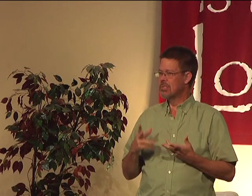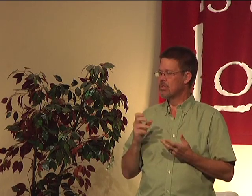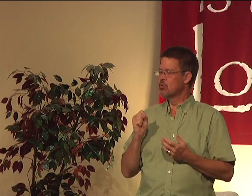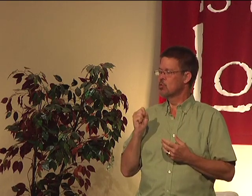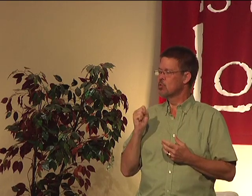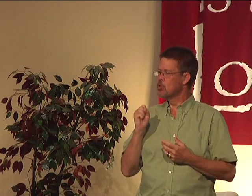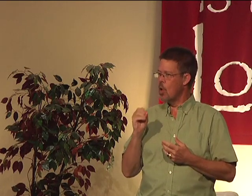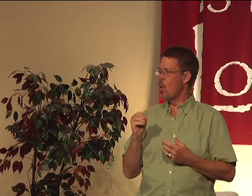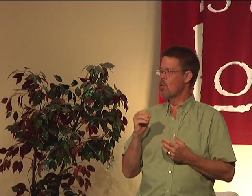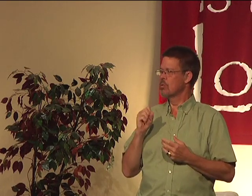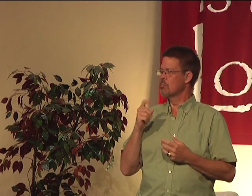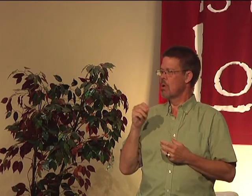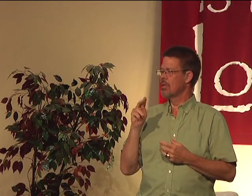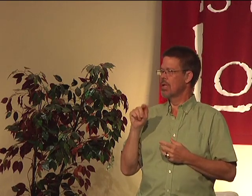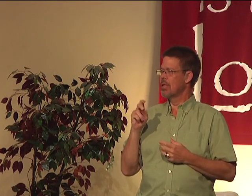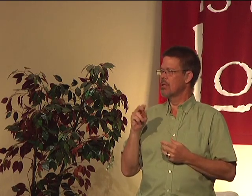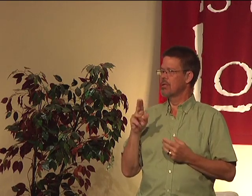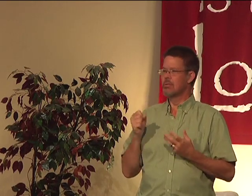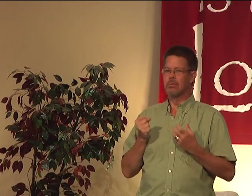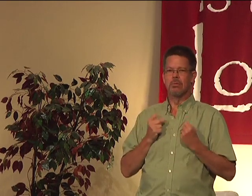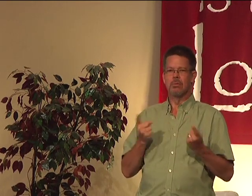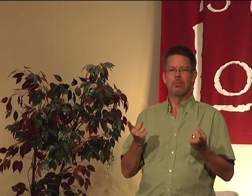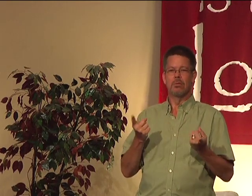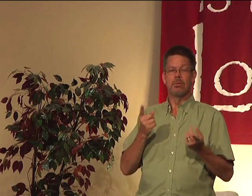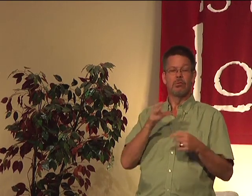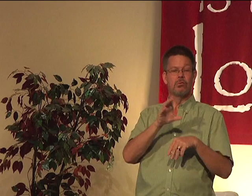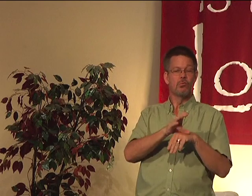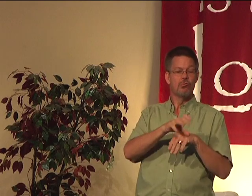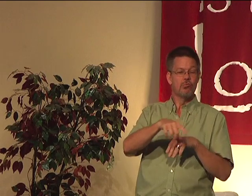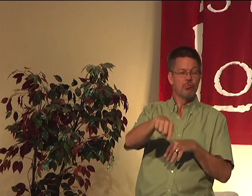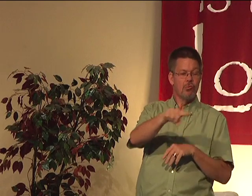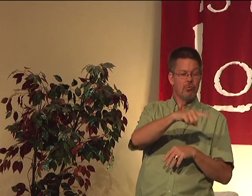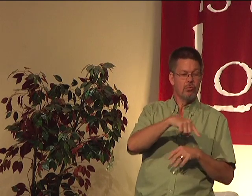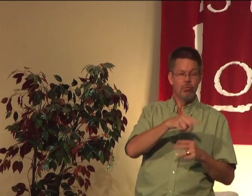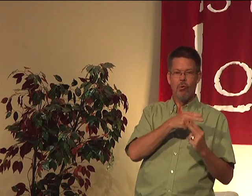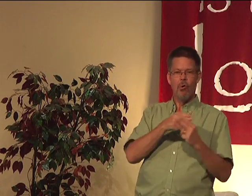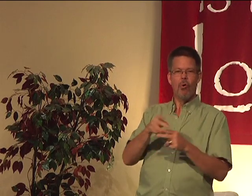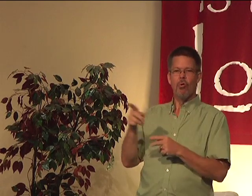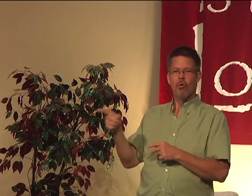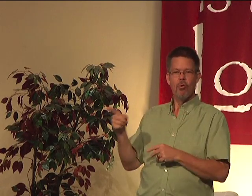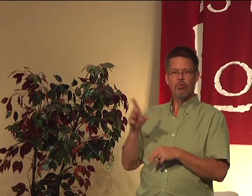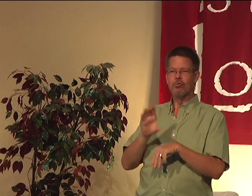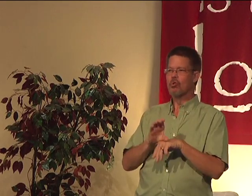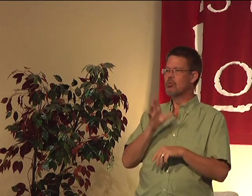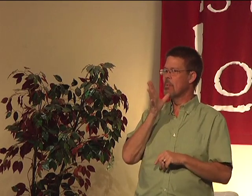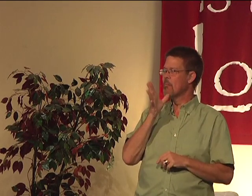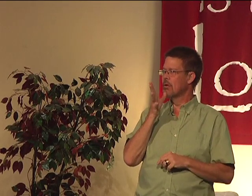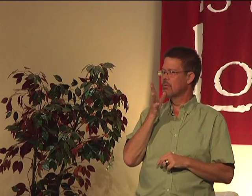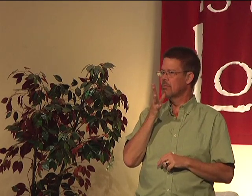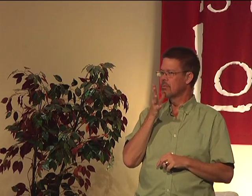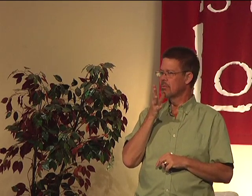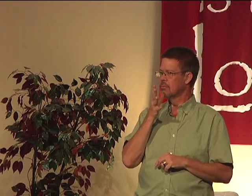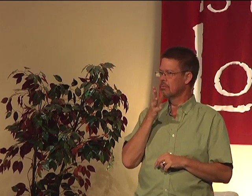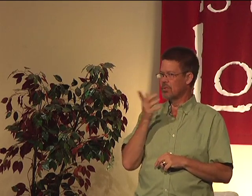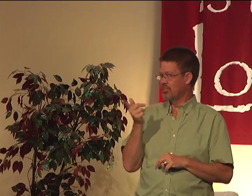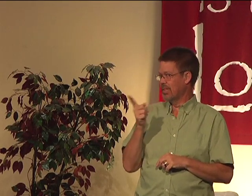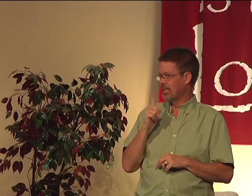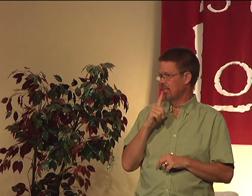her love for Jesus Christ. And it's so spontaneous. Whether she's in a church circle, they call her church